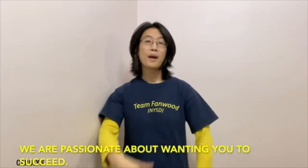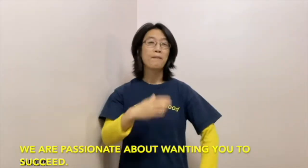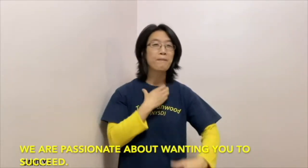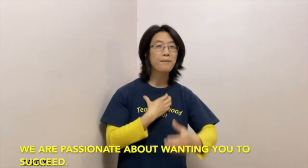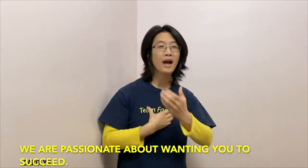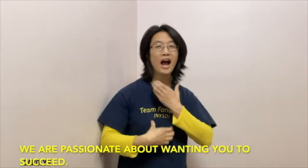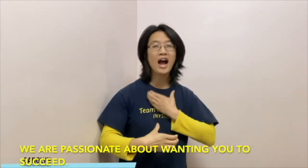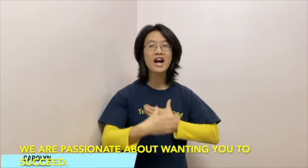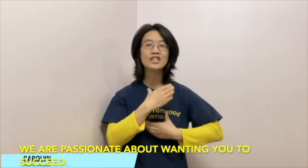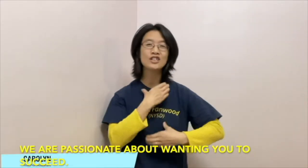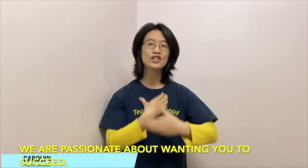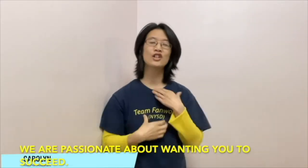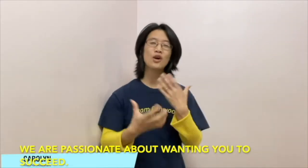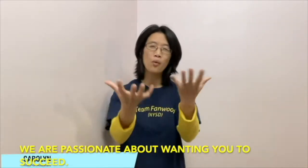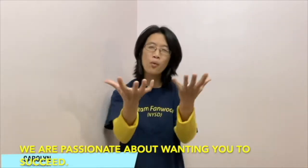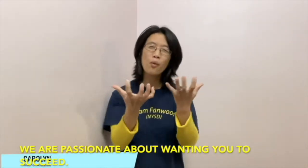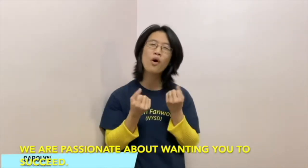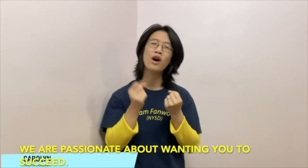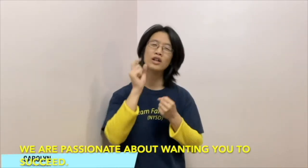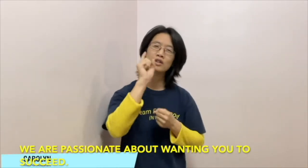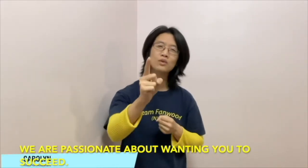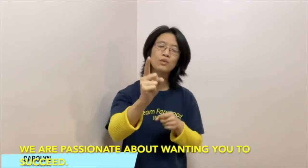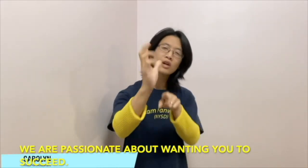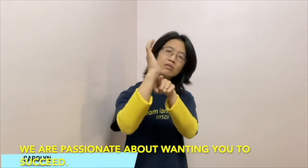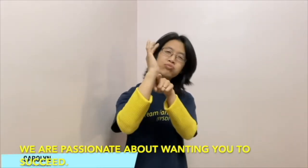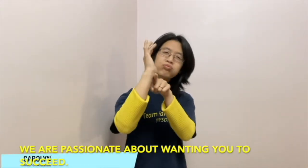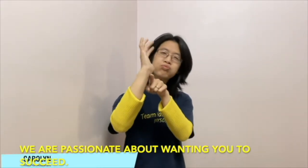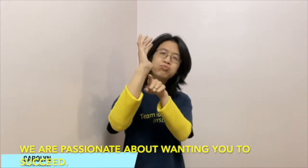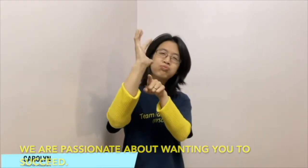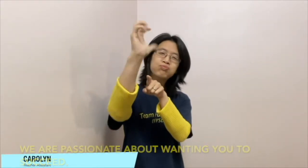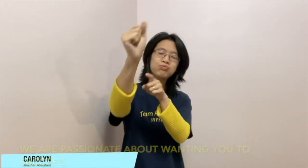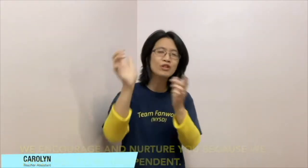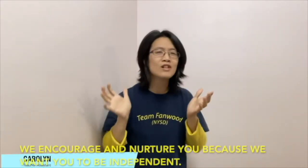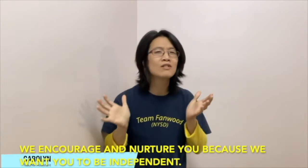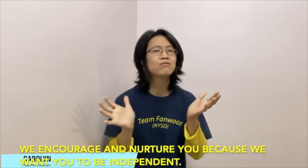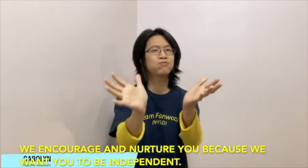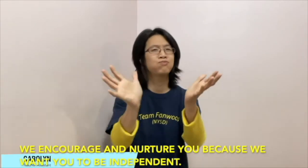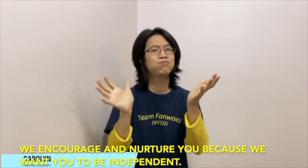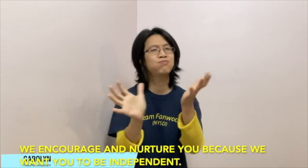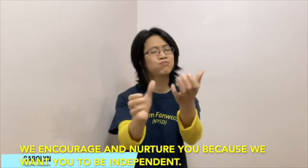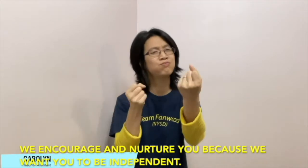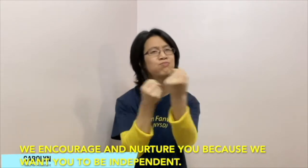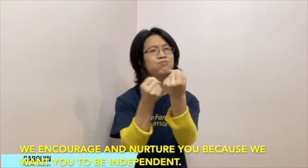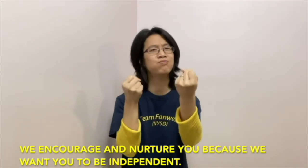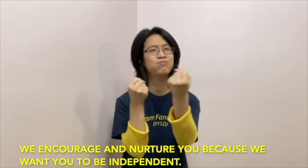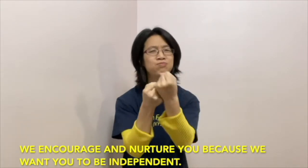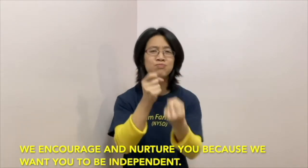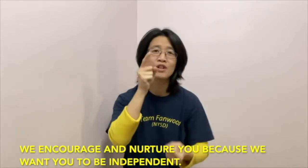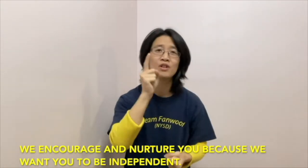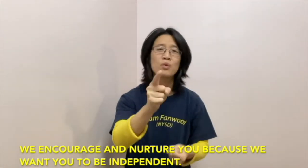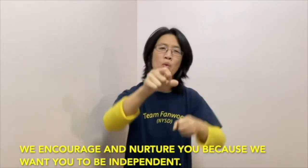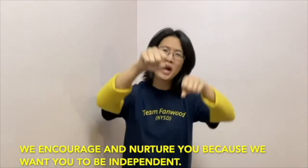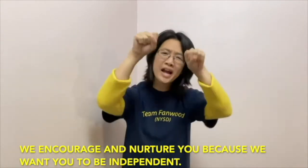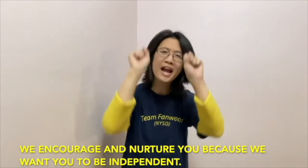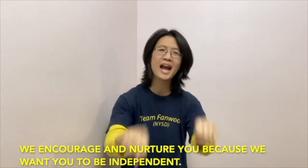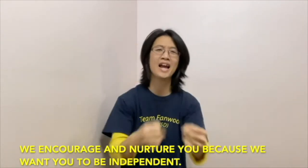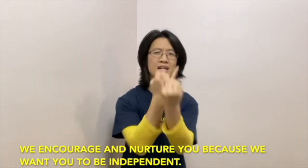We are passionate about wanting you to succeed. We encourage and nurture you because we want you to be